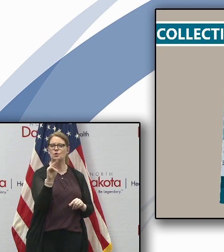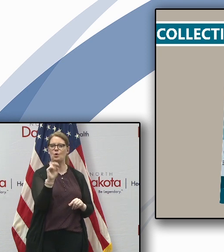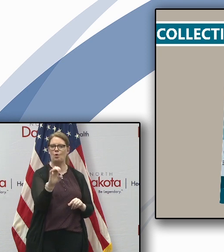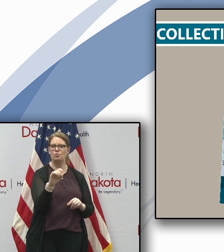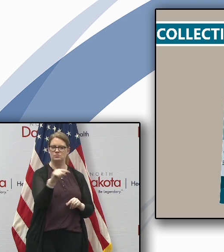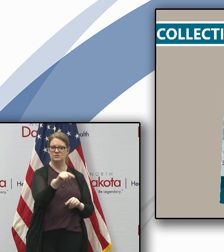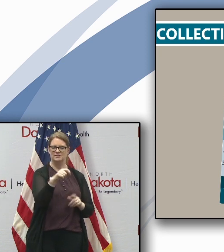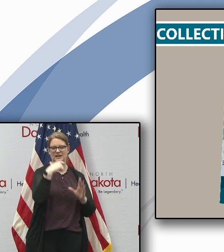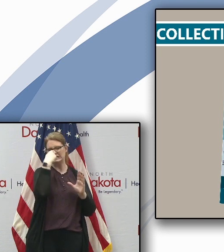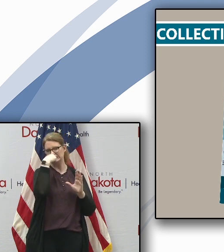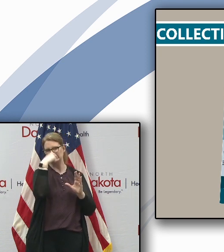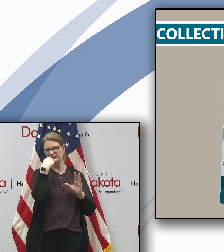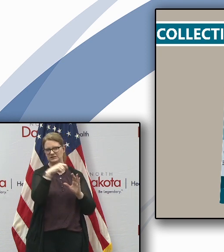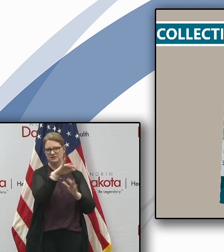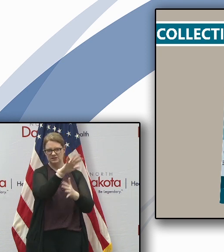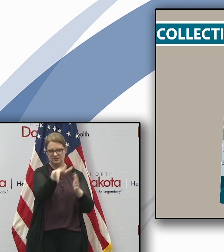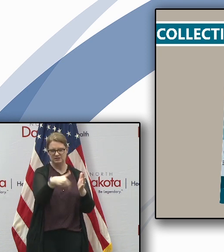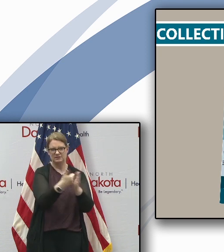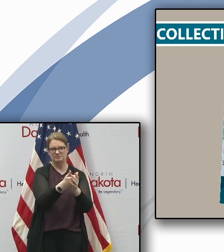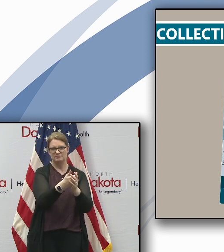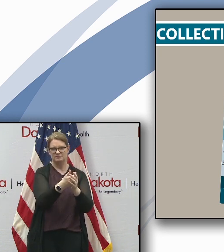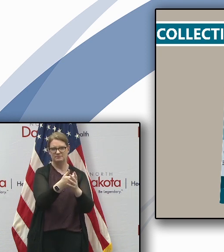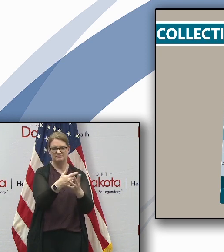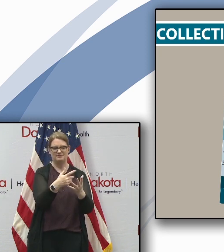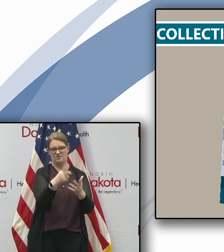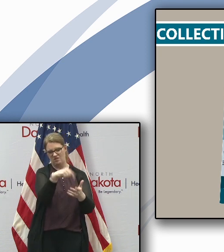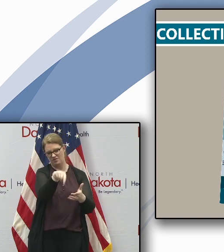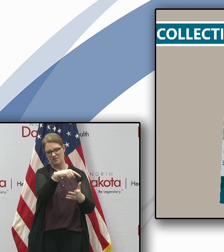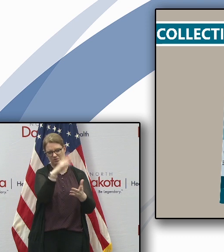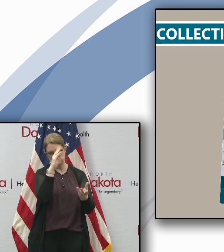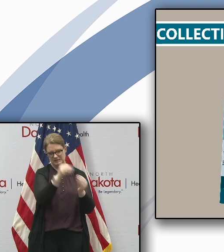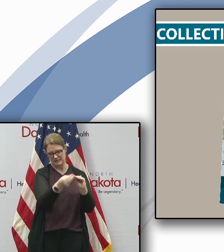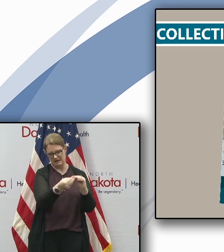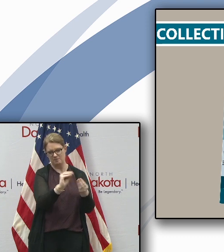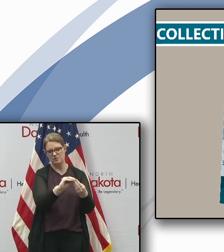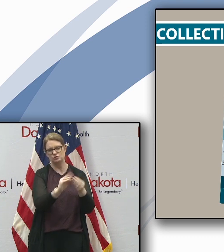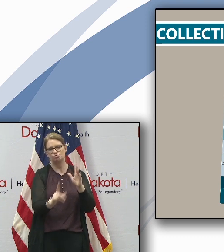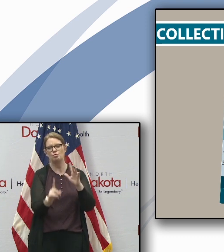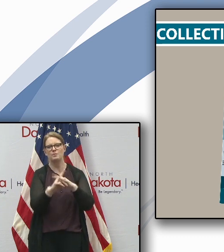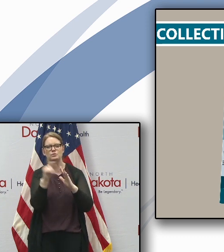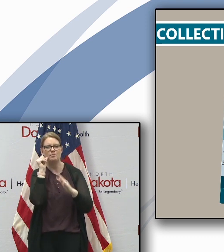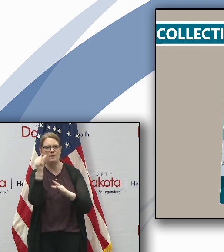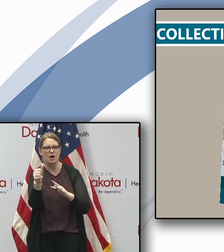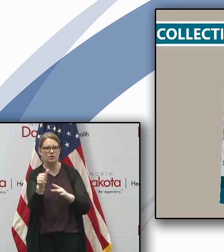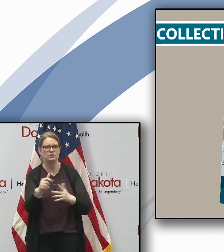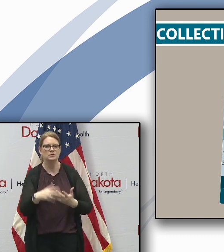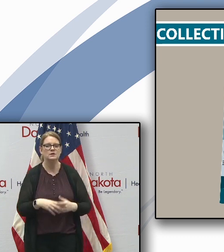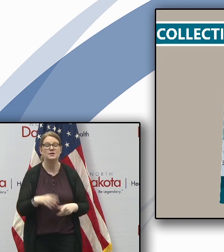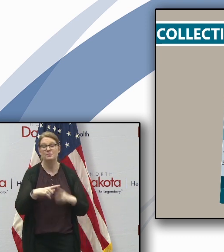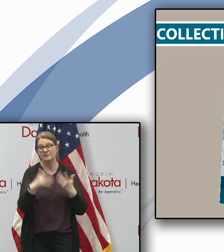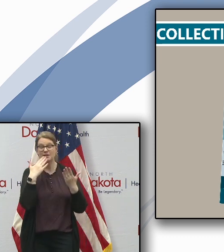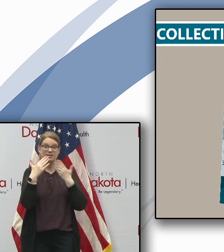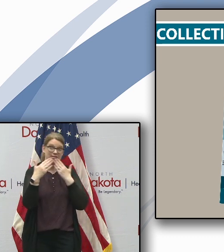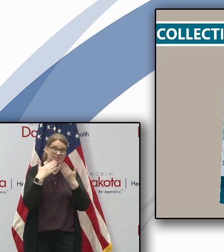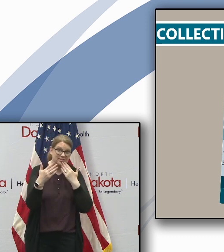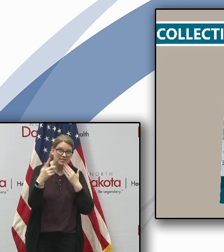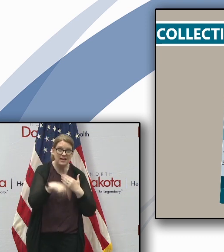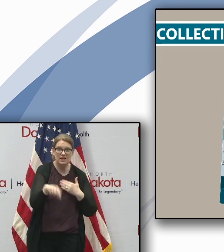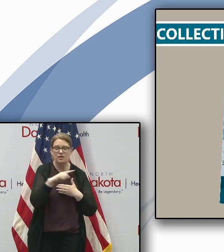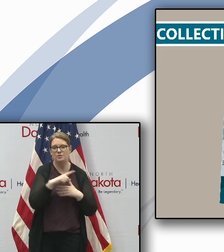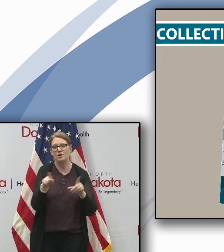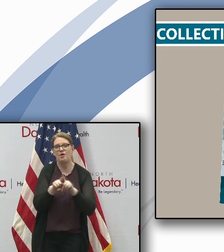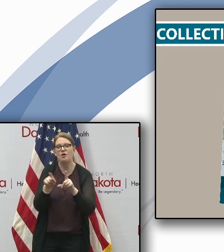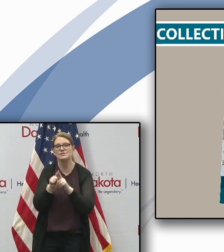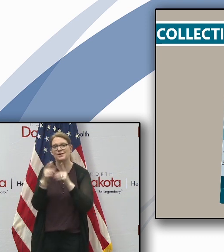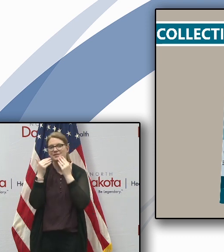into these numbers tomorrow. But again, great job to those people that are out there in healthcare collecting, and great job to the labs that are